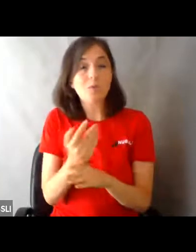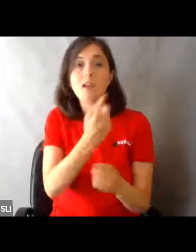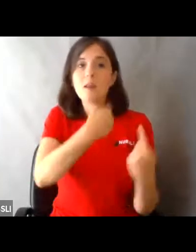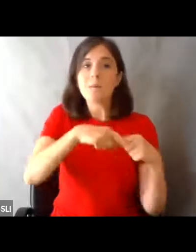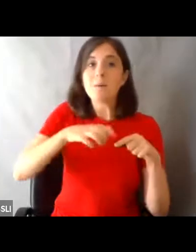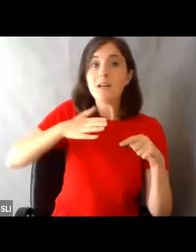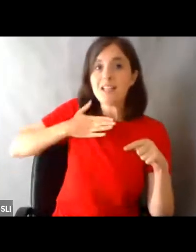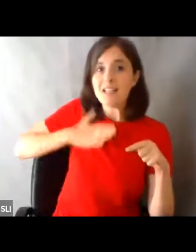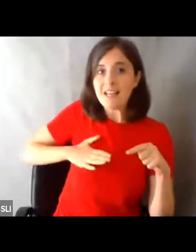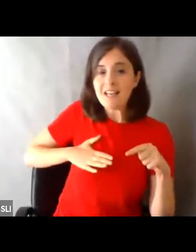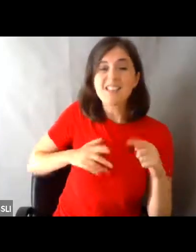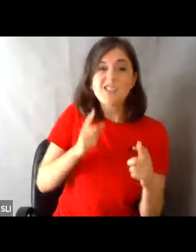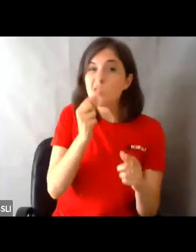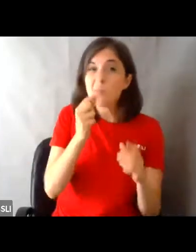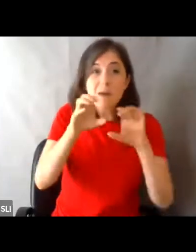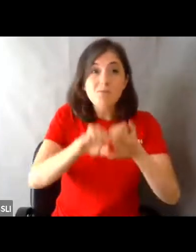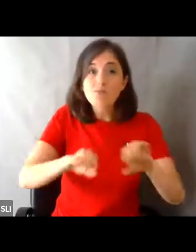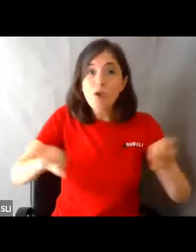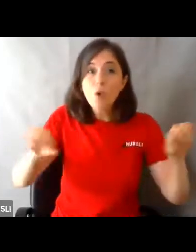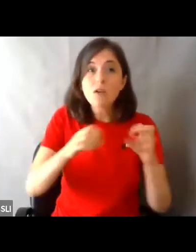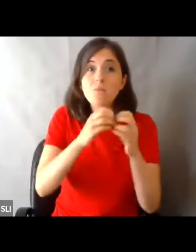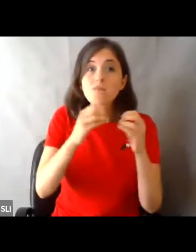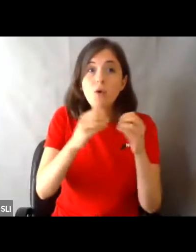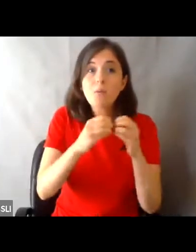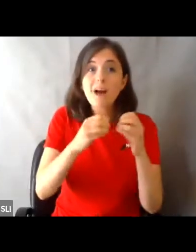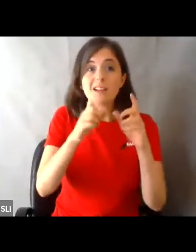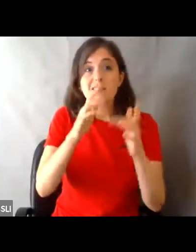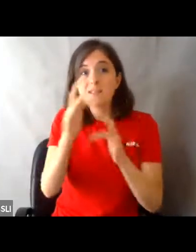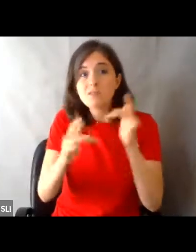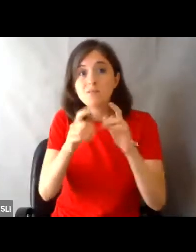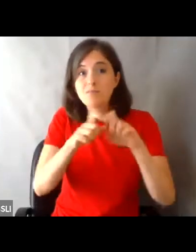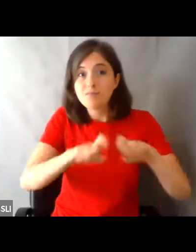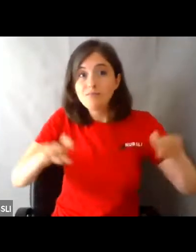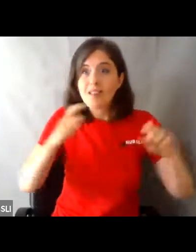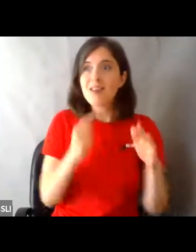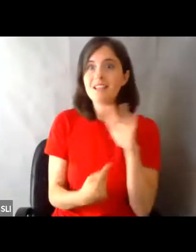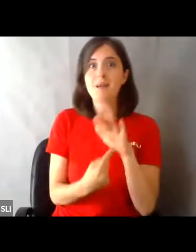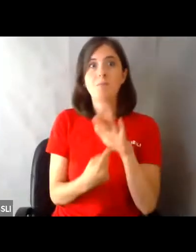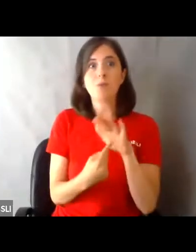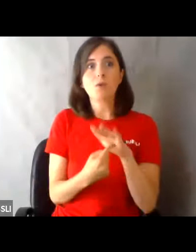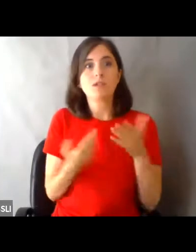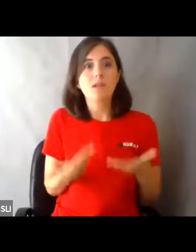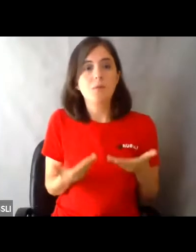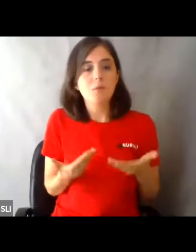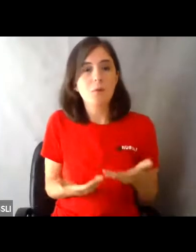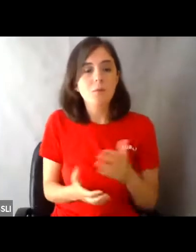broadband even, which is clearly very important at the moment.